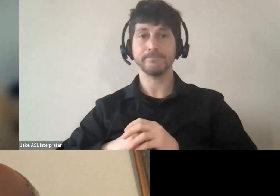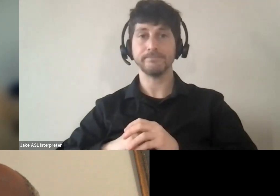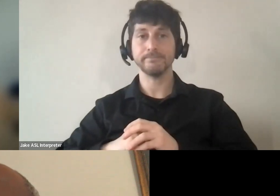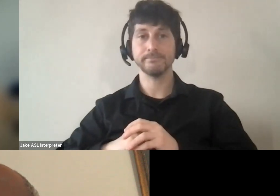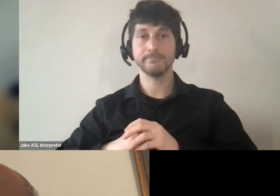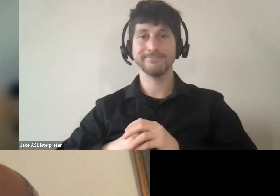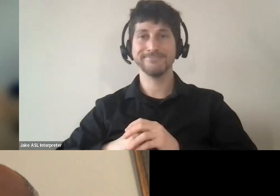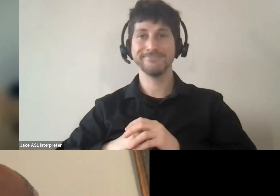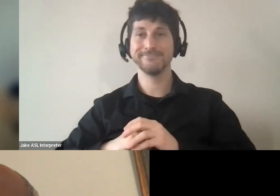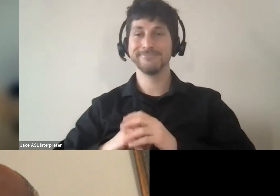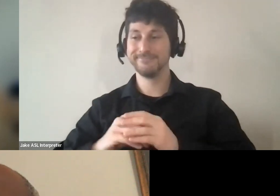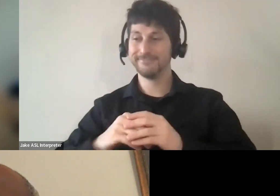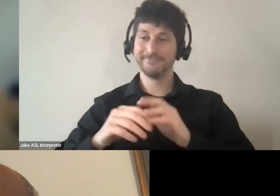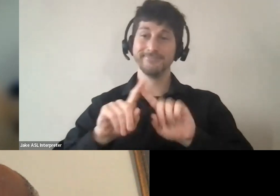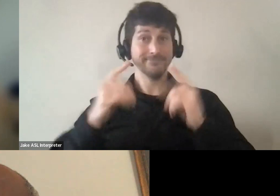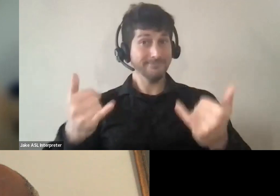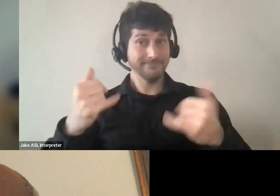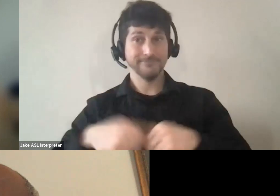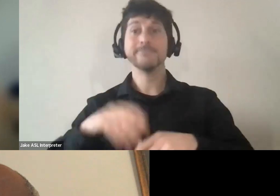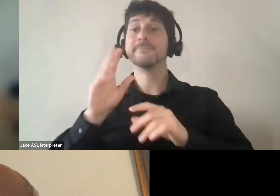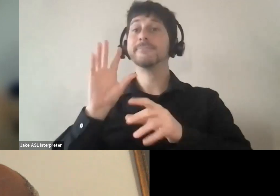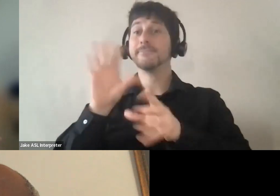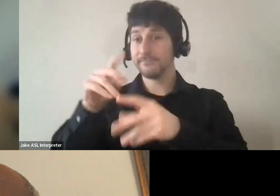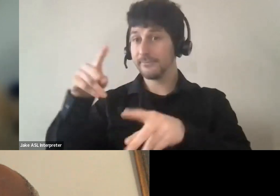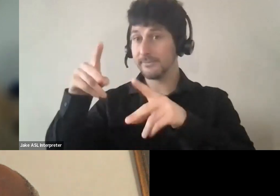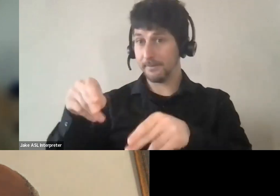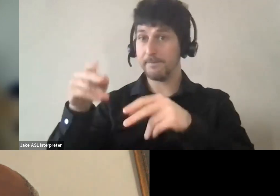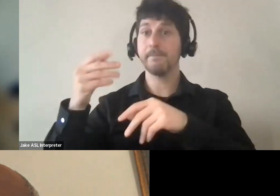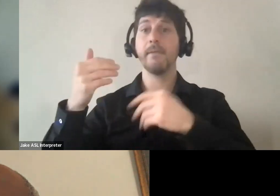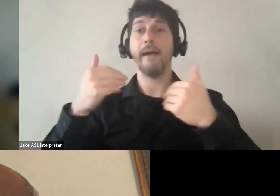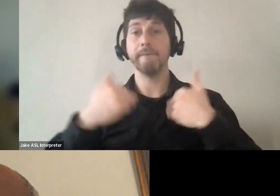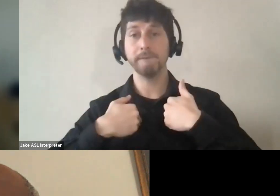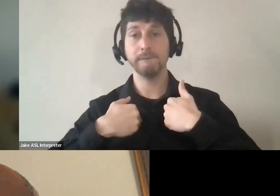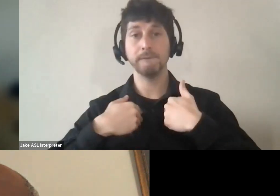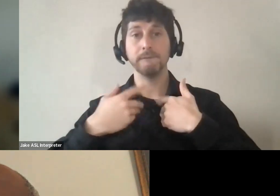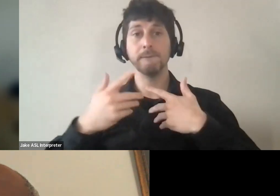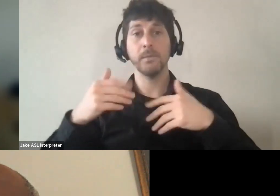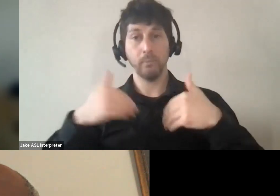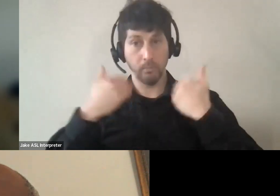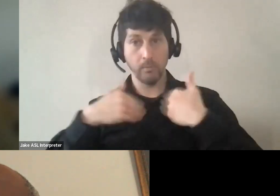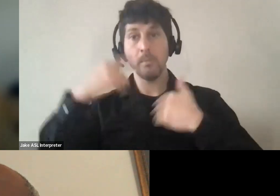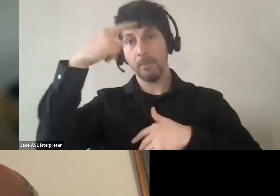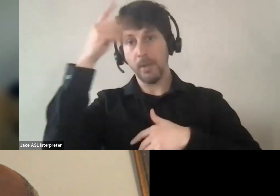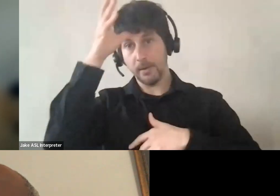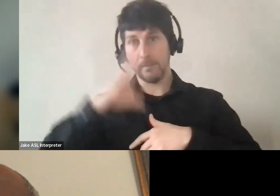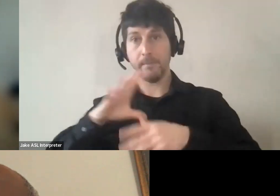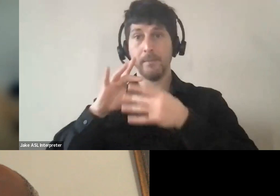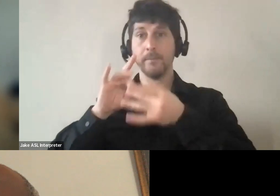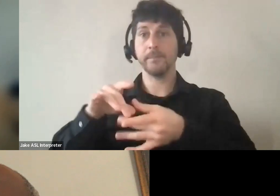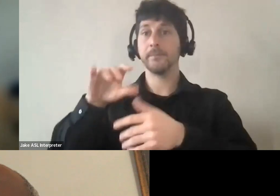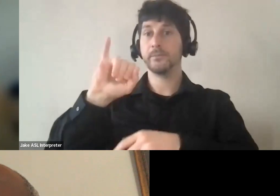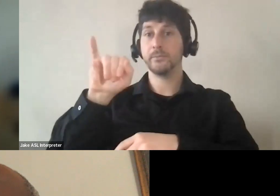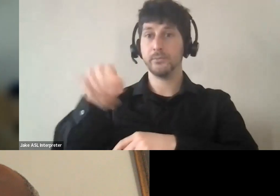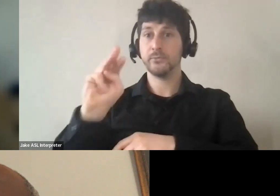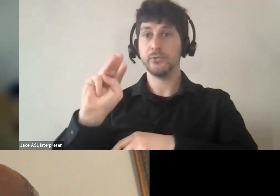But in this clip, there is a young Black man, Jim Brown, who is an